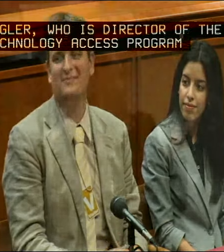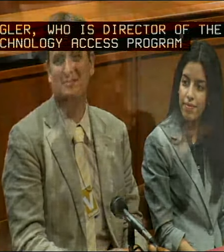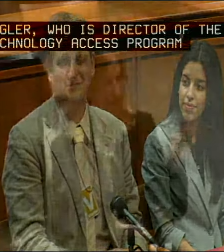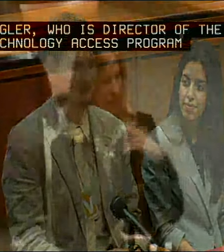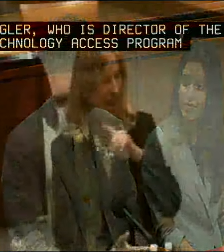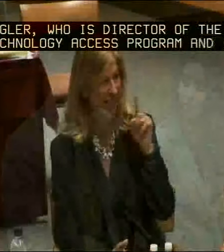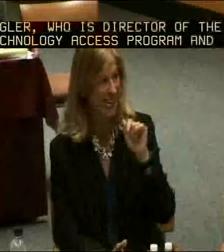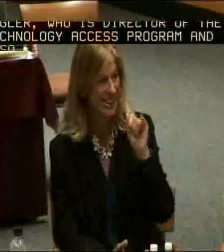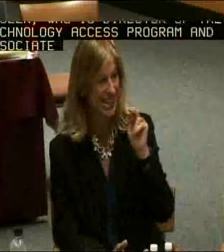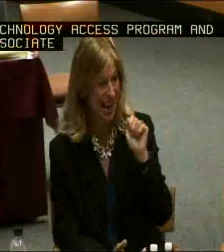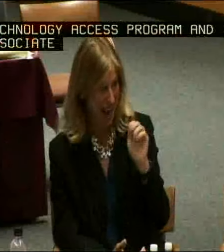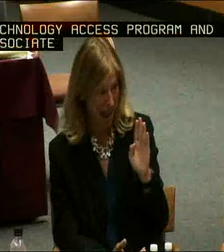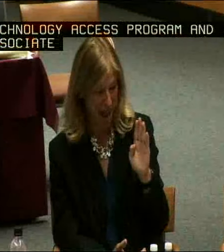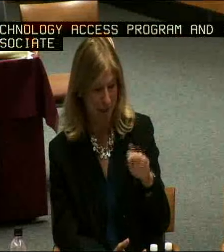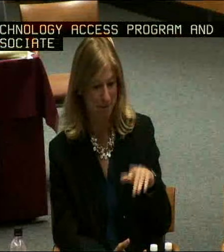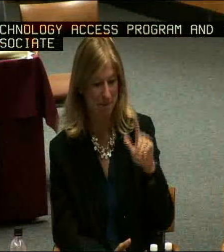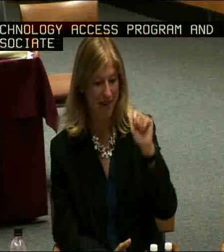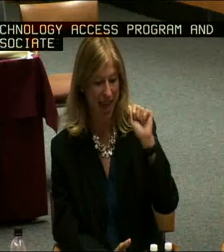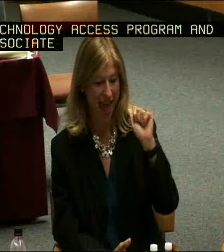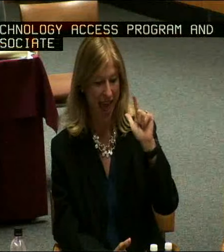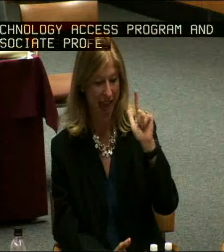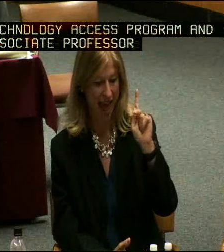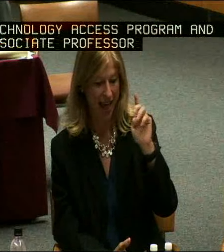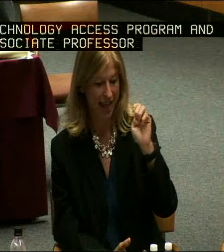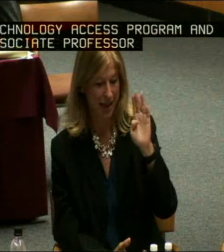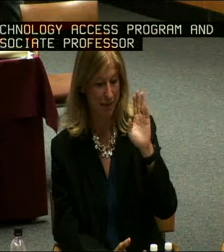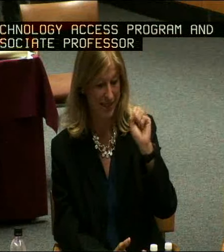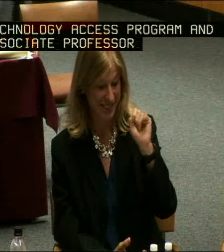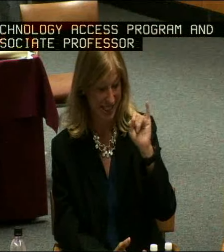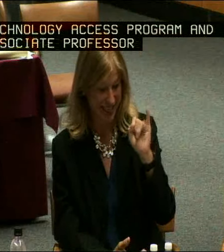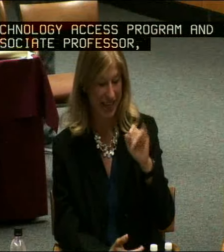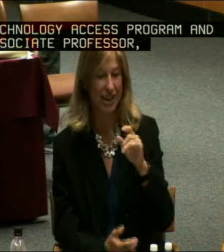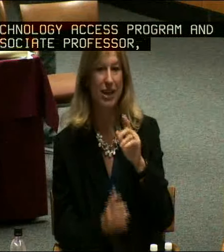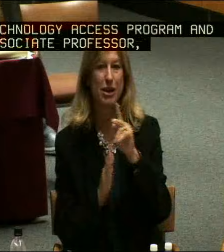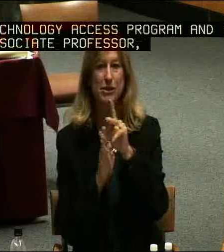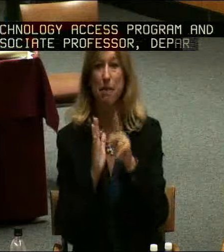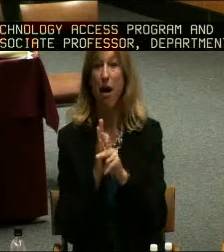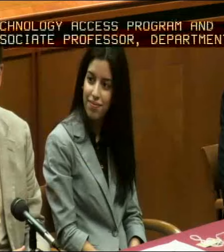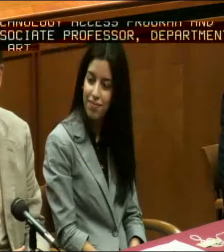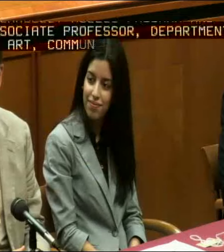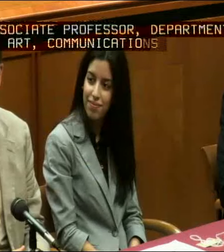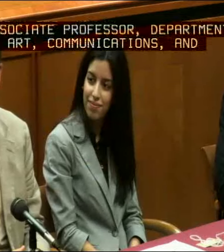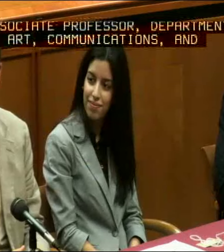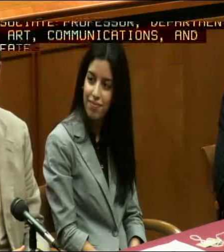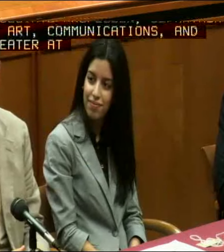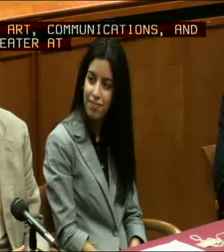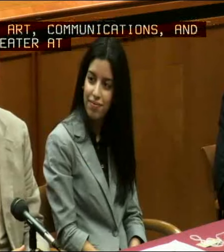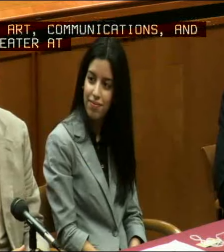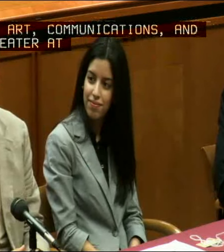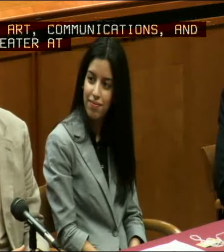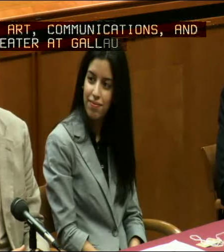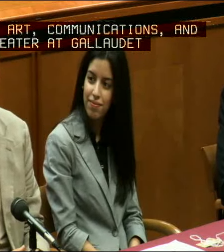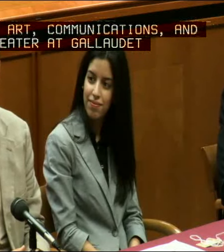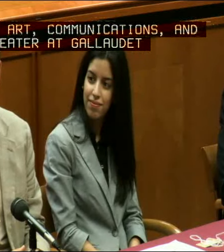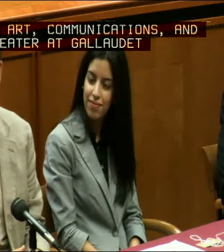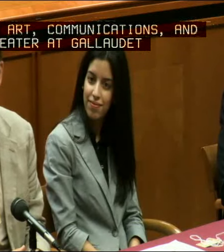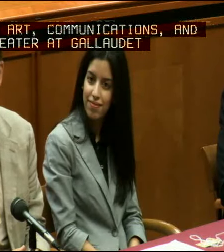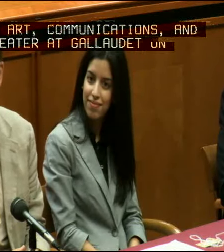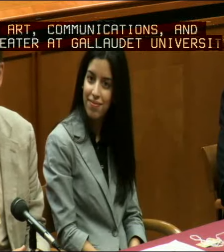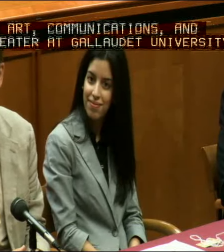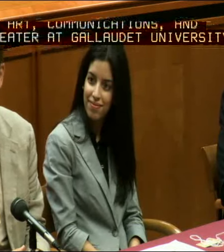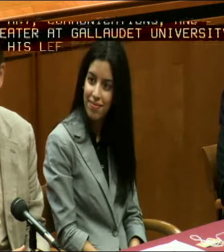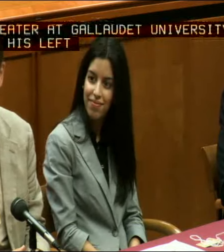Theater at Gallaudet University. To his left is Zainab El-Kebsi, who is policy counsel for the